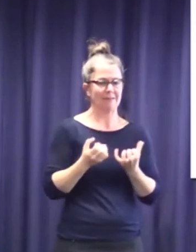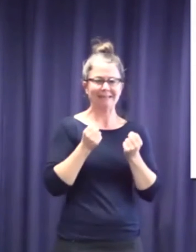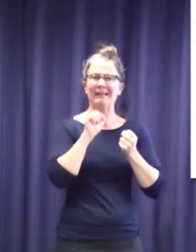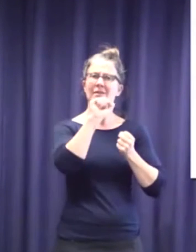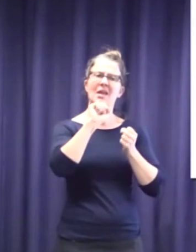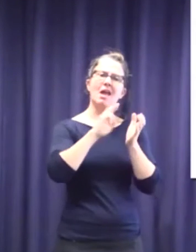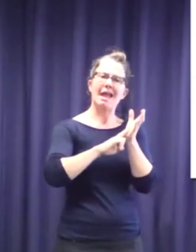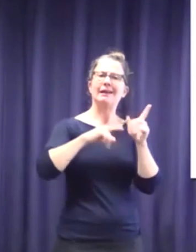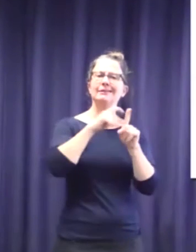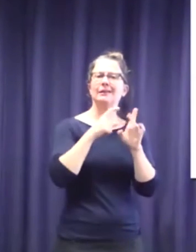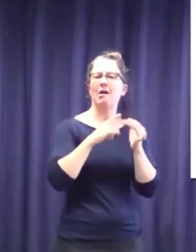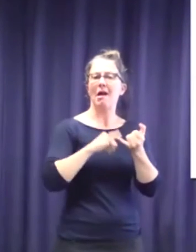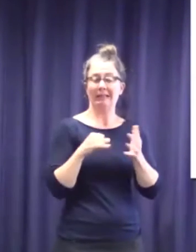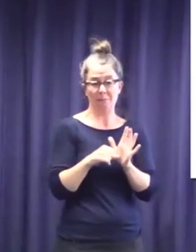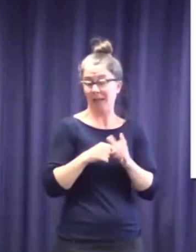have to do.